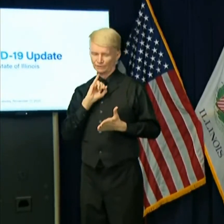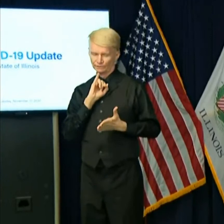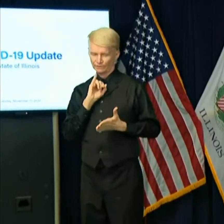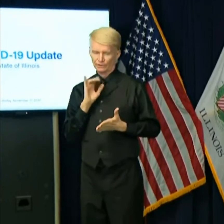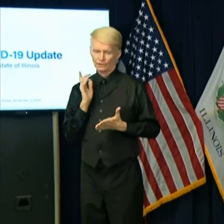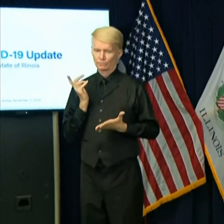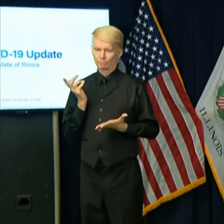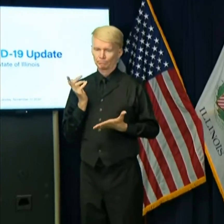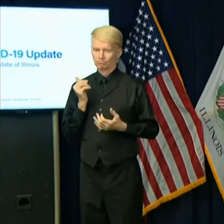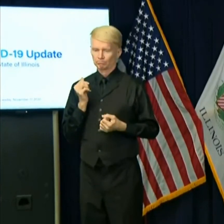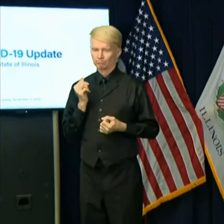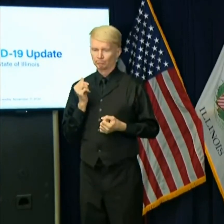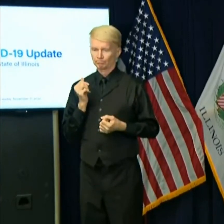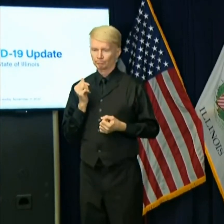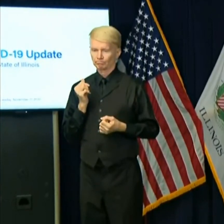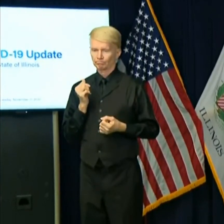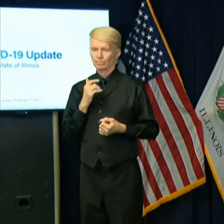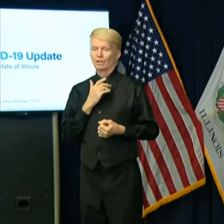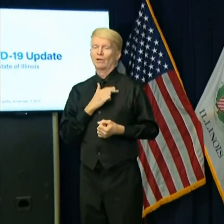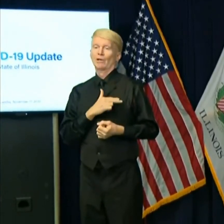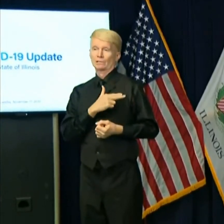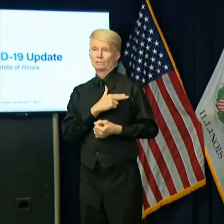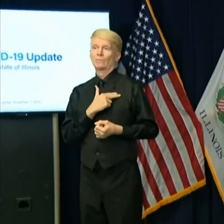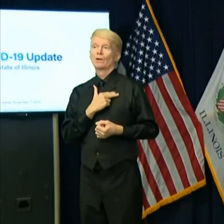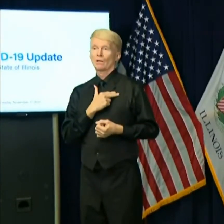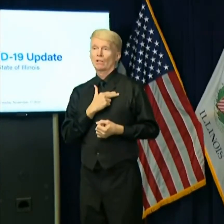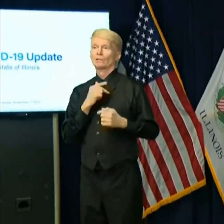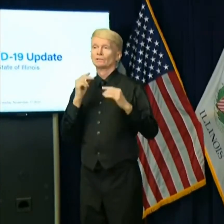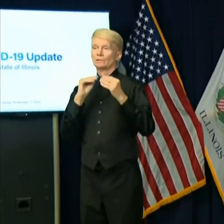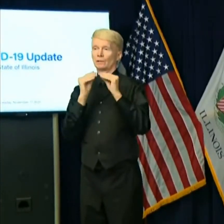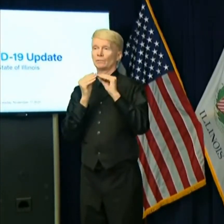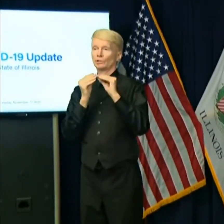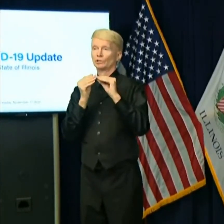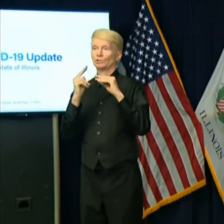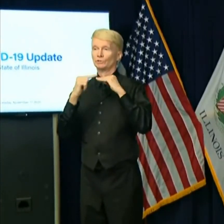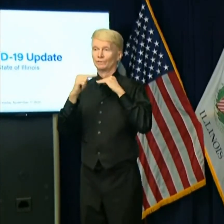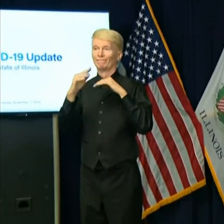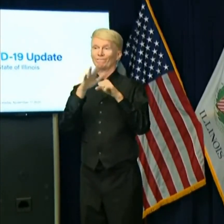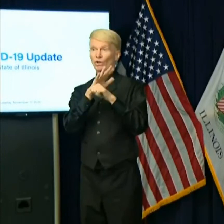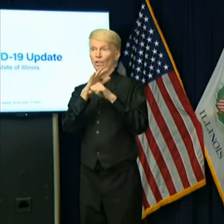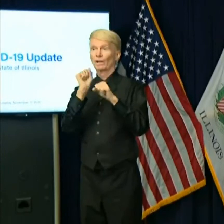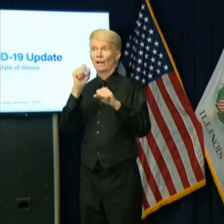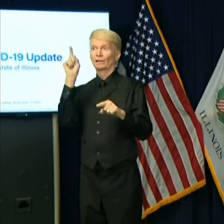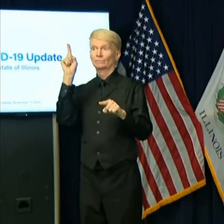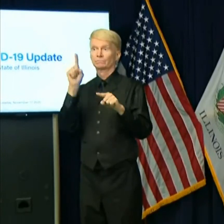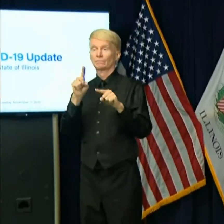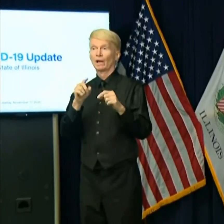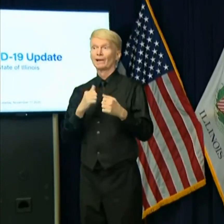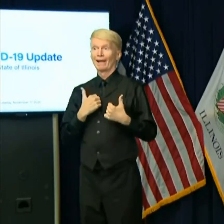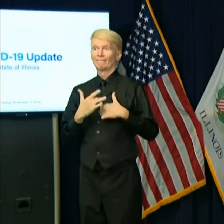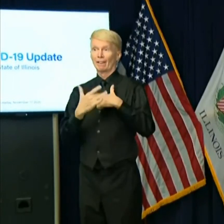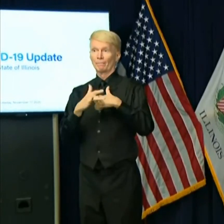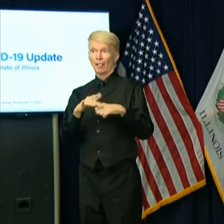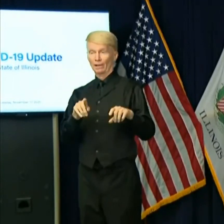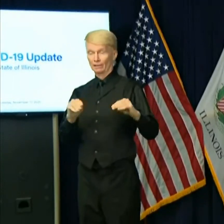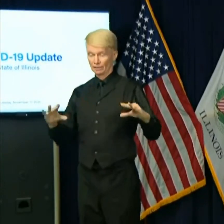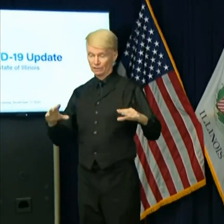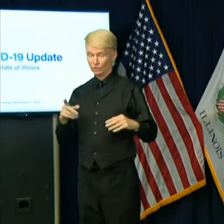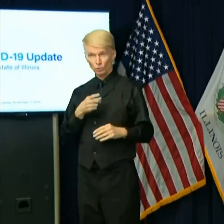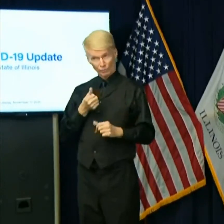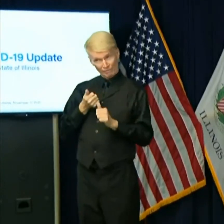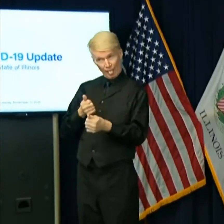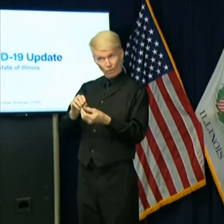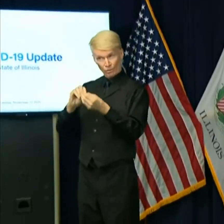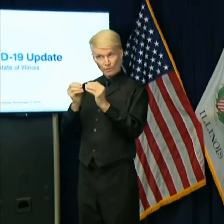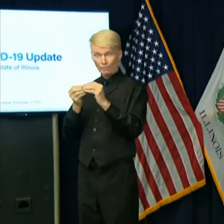get available beds below a certain point, or is there at that point that you can say, if we get here, we're going full shutdown? Do you mind